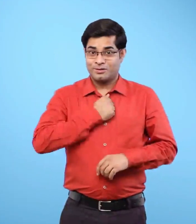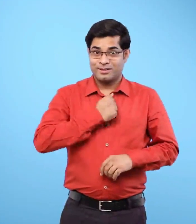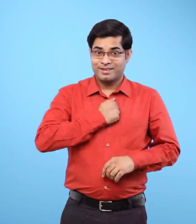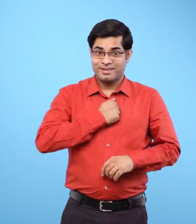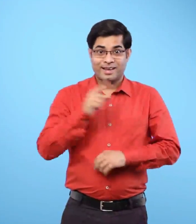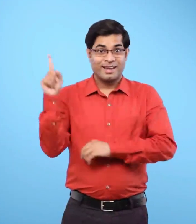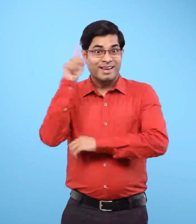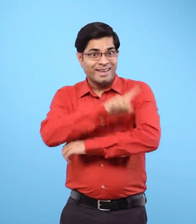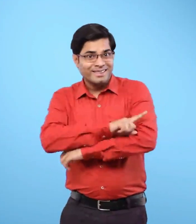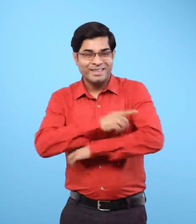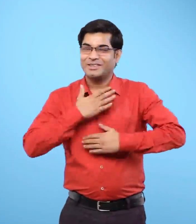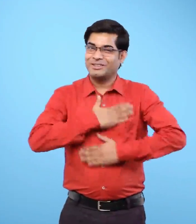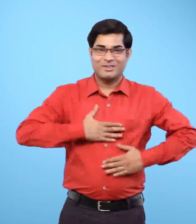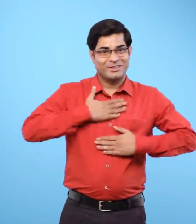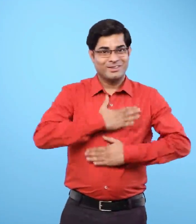Math Magic